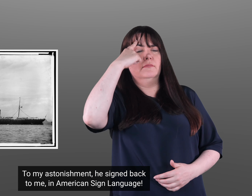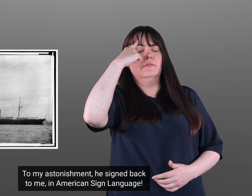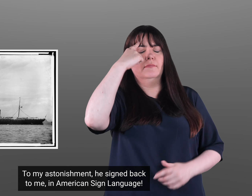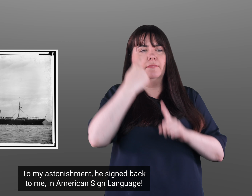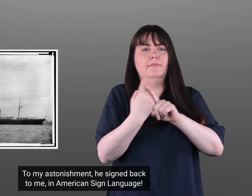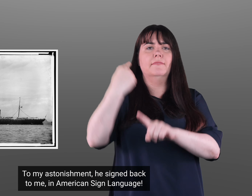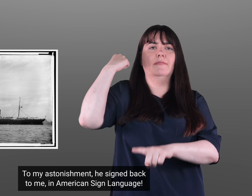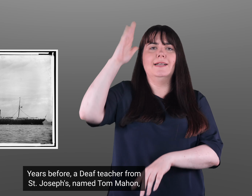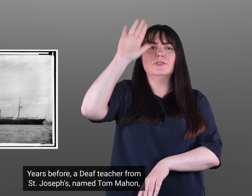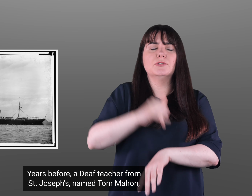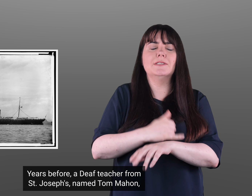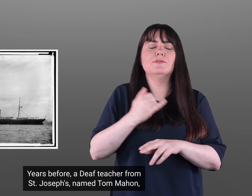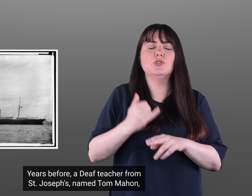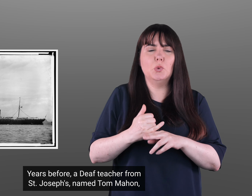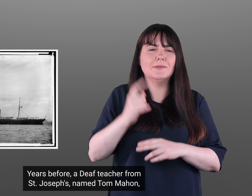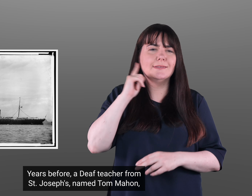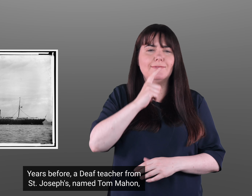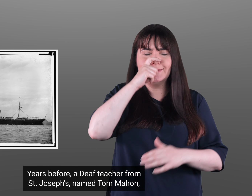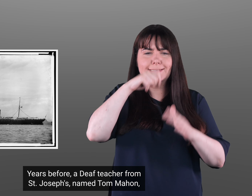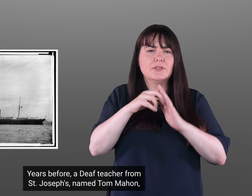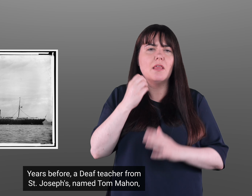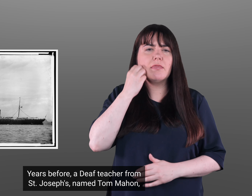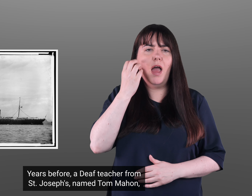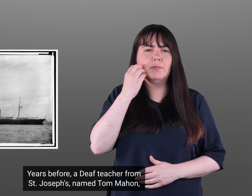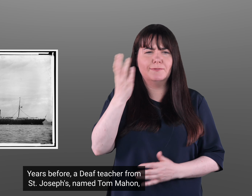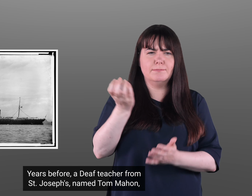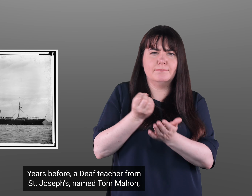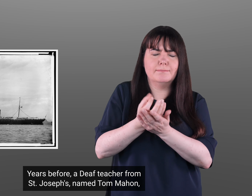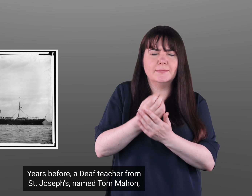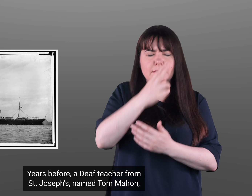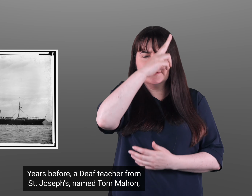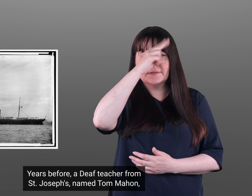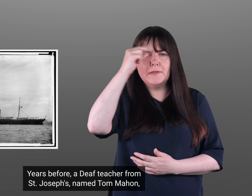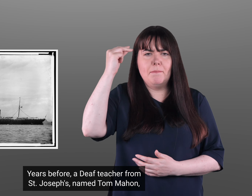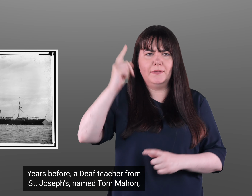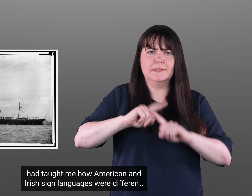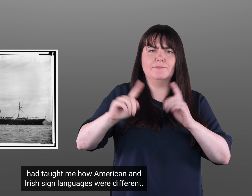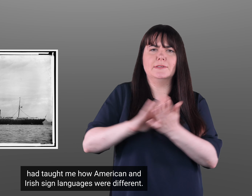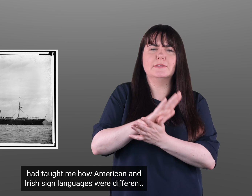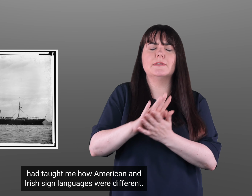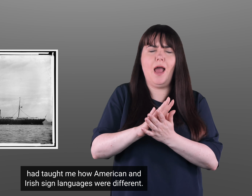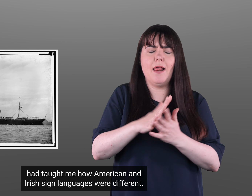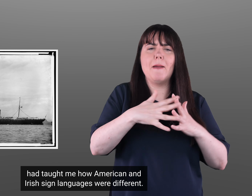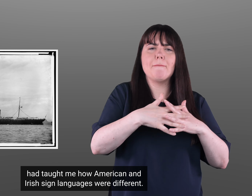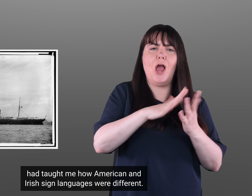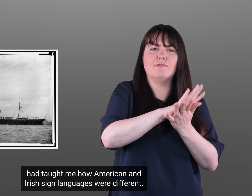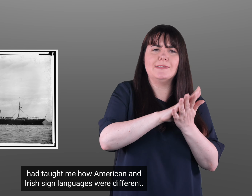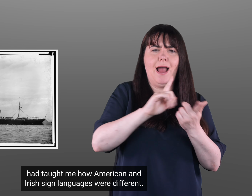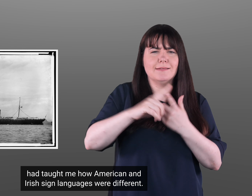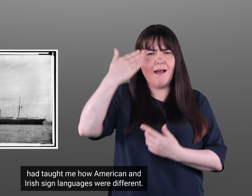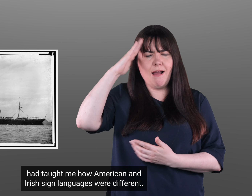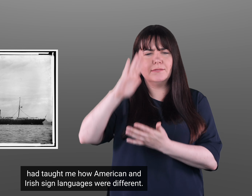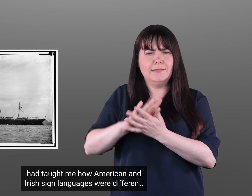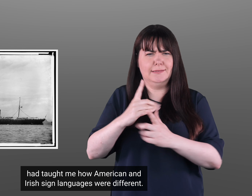in American Sign Language. Years before, a deaf teacher from St. Joseph's named Tom Mahon had taught me how American and Irish sign languages were